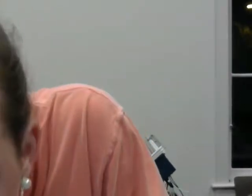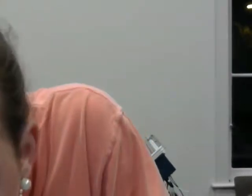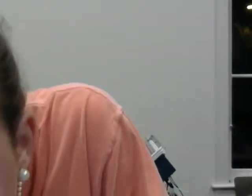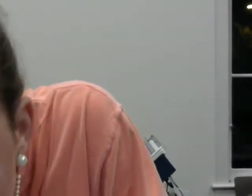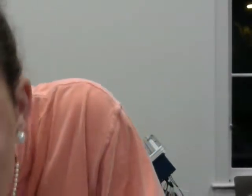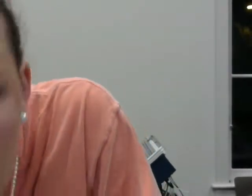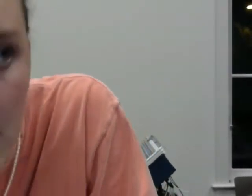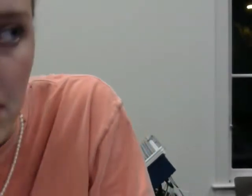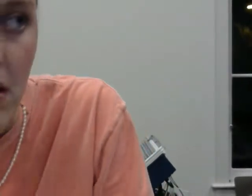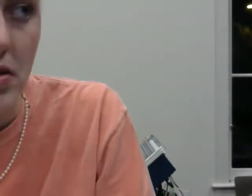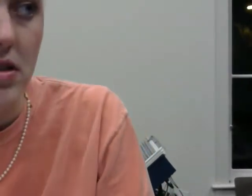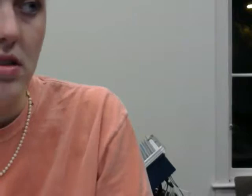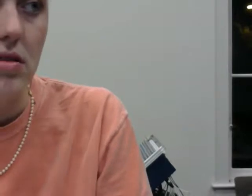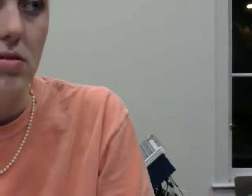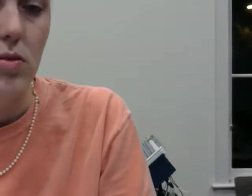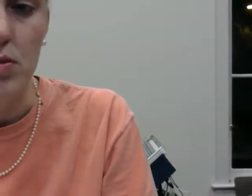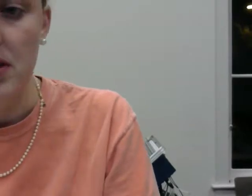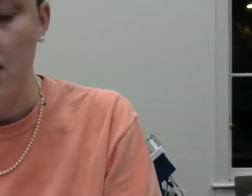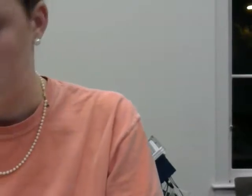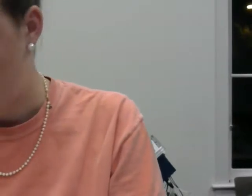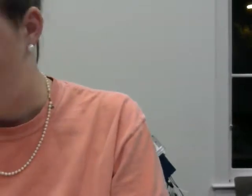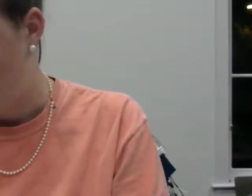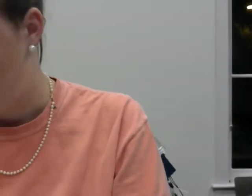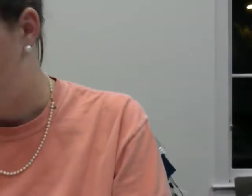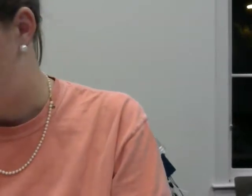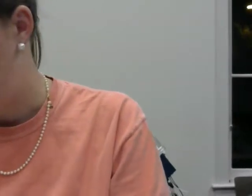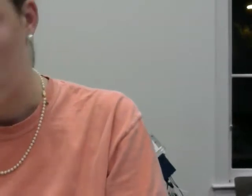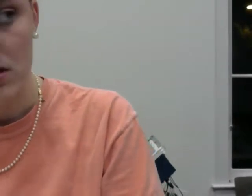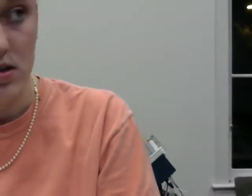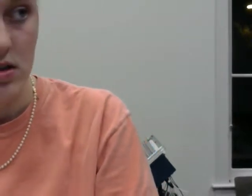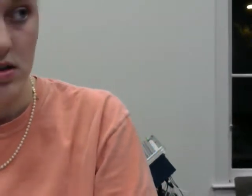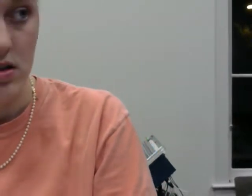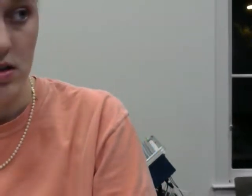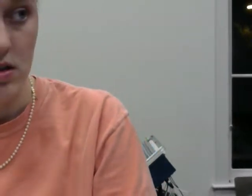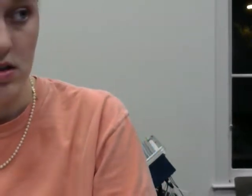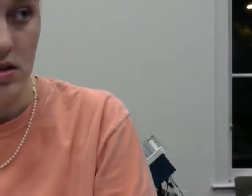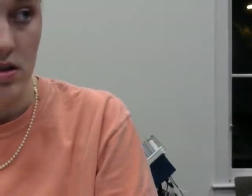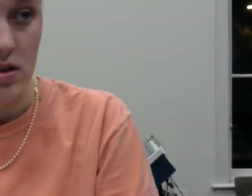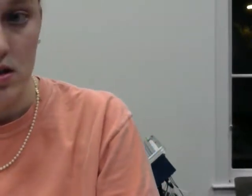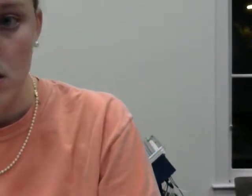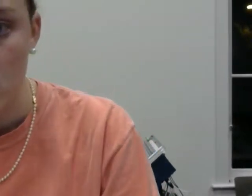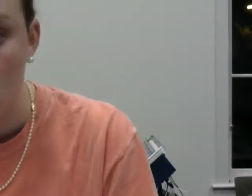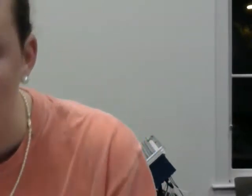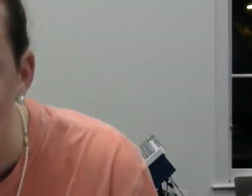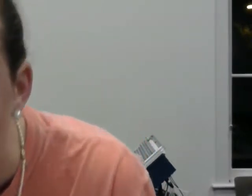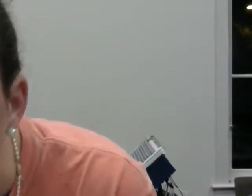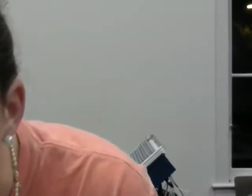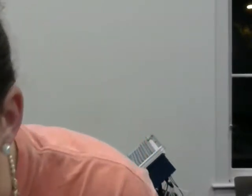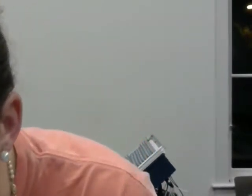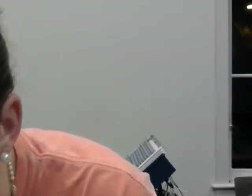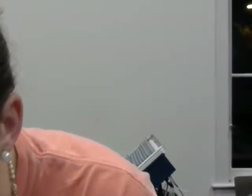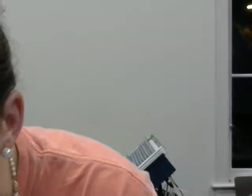I've got 2 8-minute ones. Well, one's 7:45 and one's 8 minutes. I only need like 5 more minutes. I think you only need like